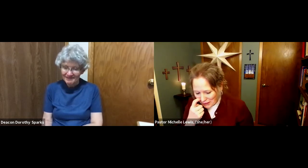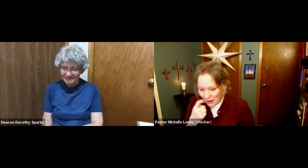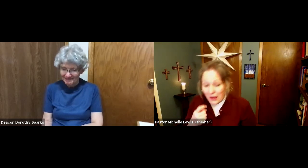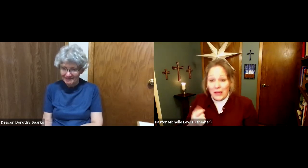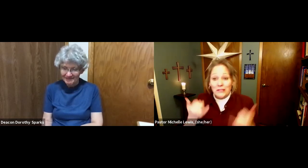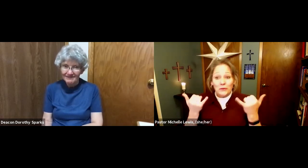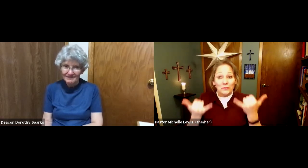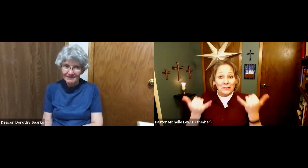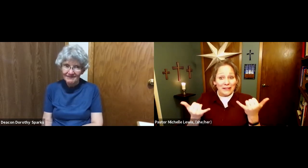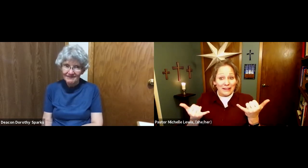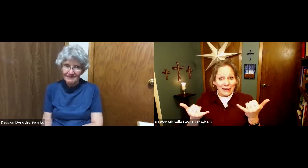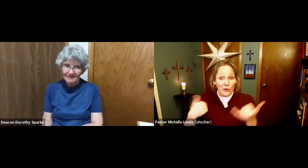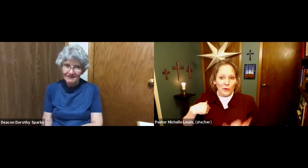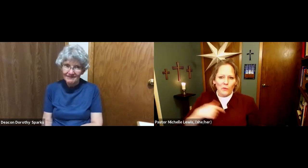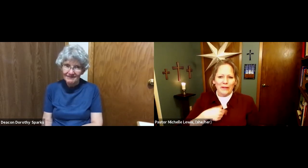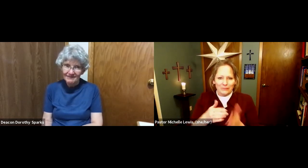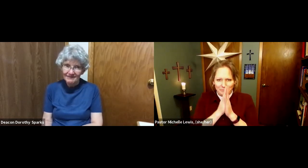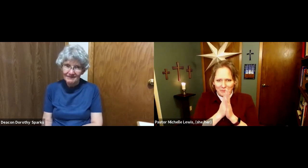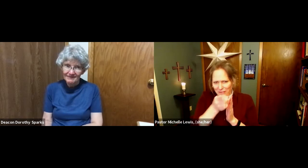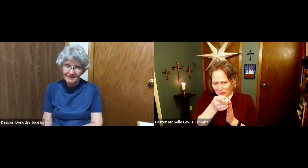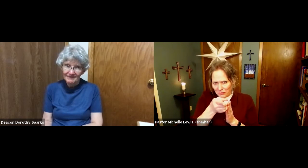So we invite you to join us in this calling.